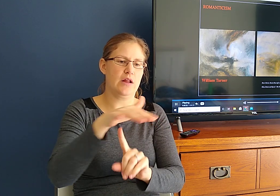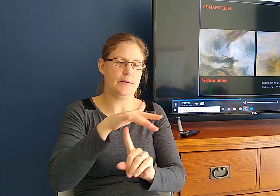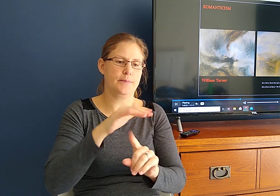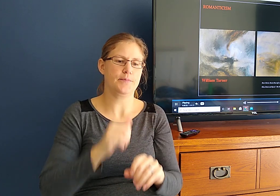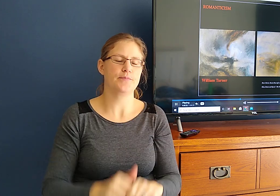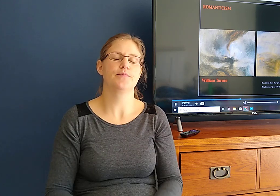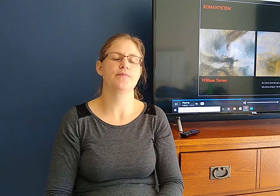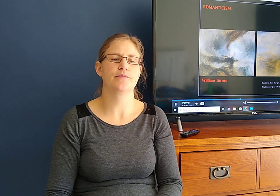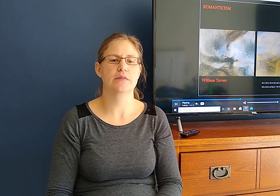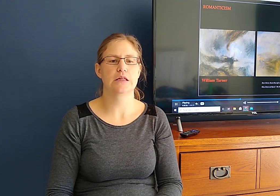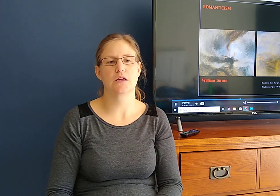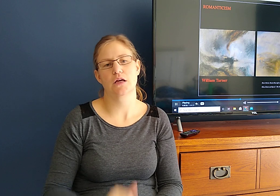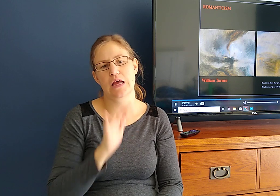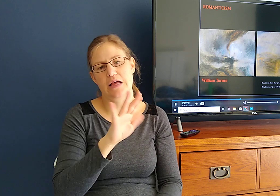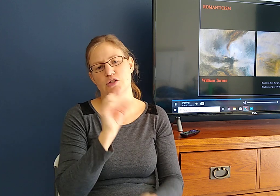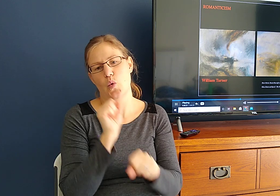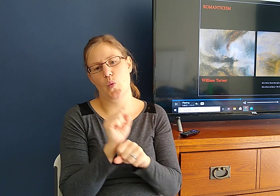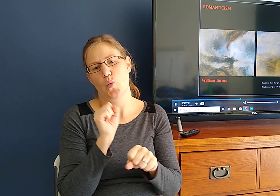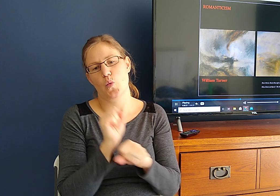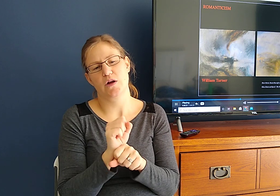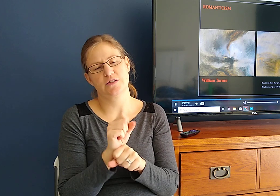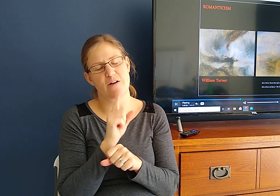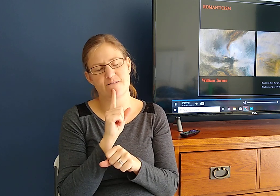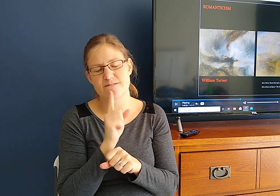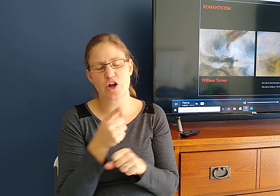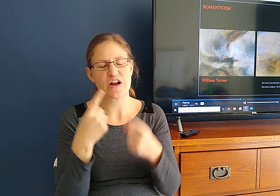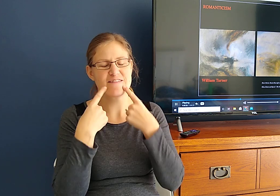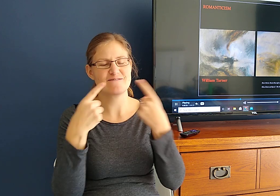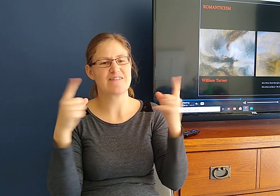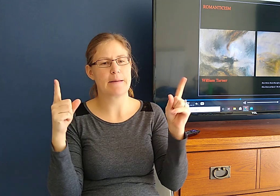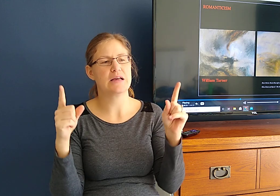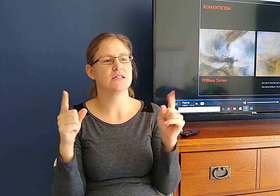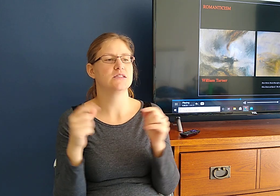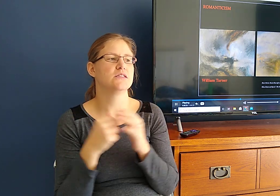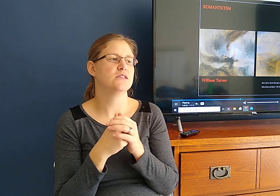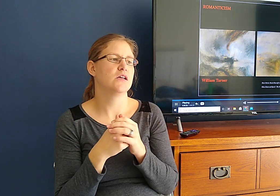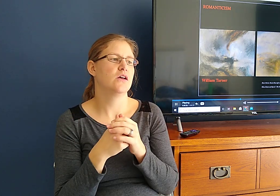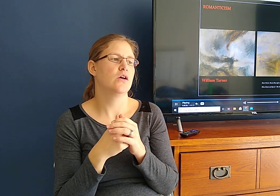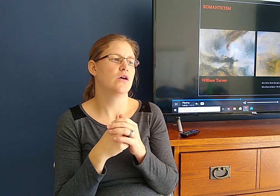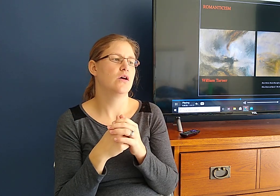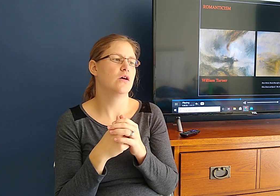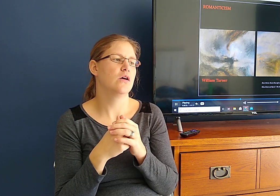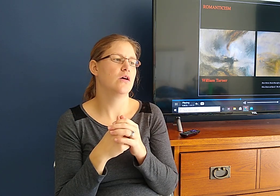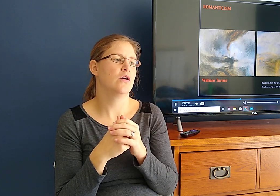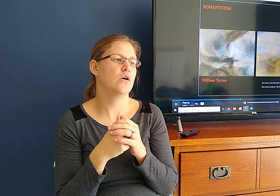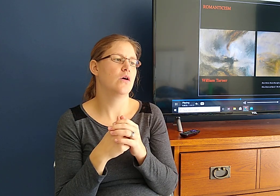His works are incredibly famous because of such